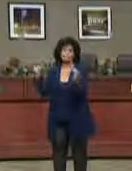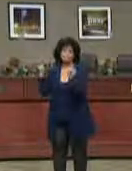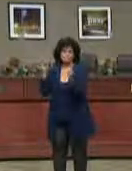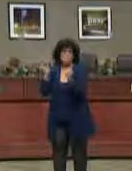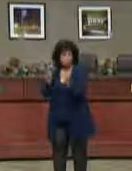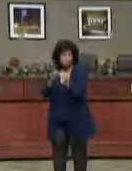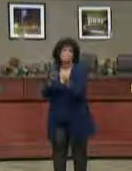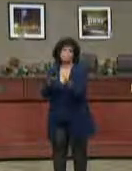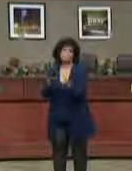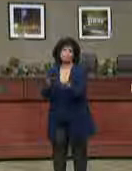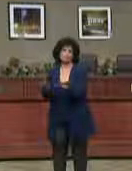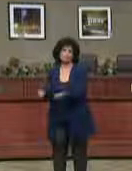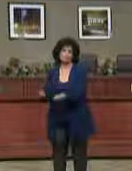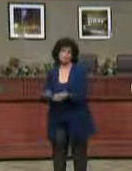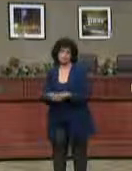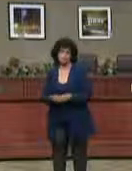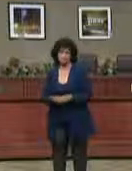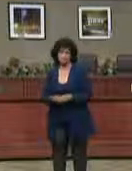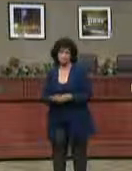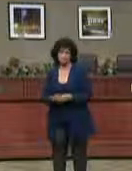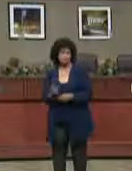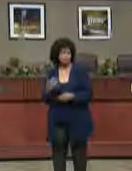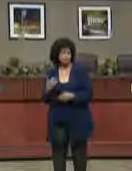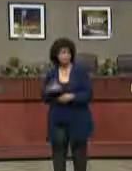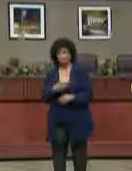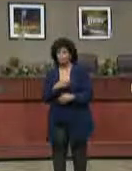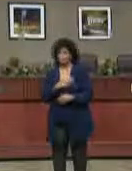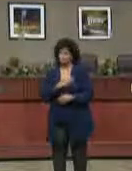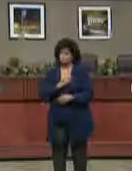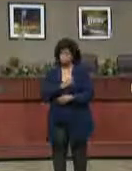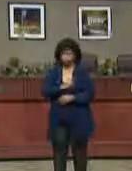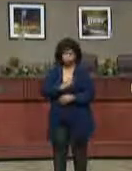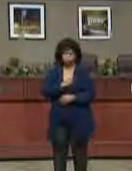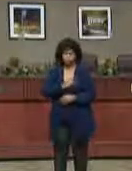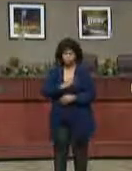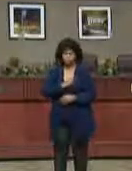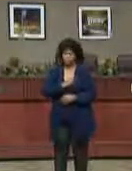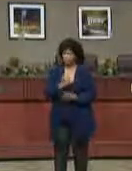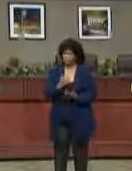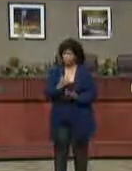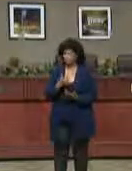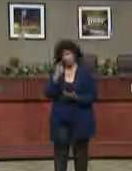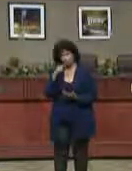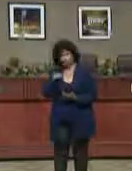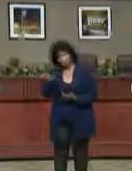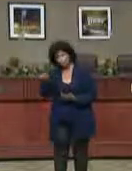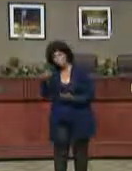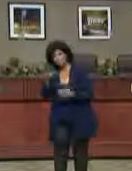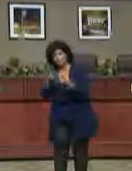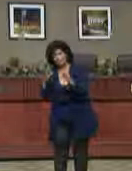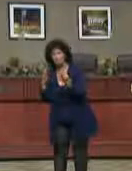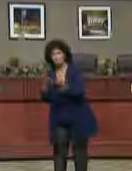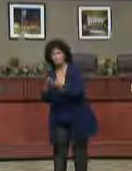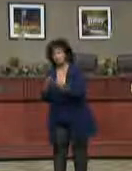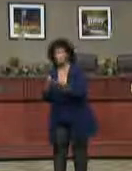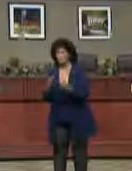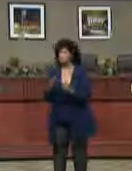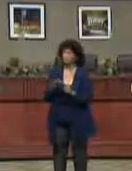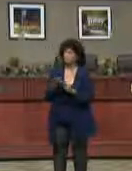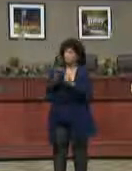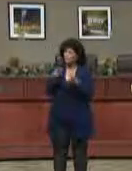go out to those families, especially during this Yuletide season. Dr. Pino will share